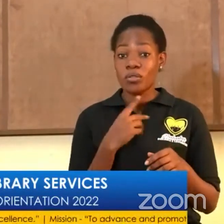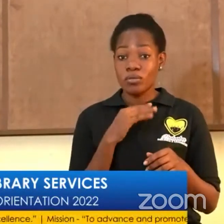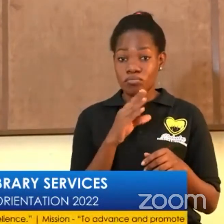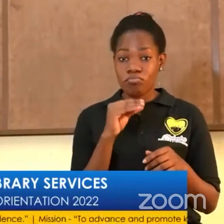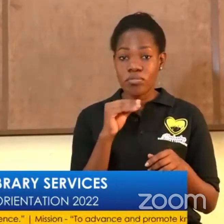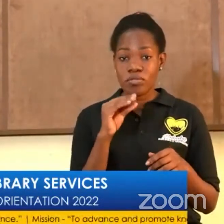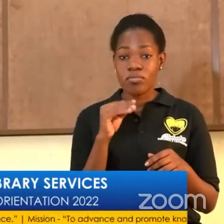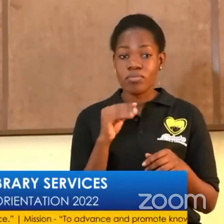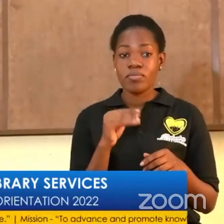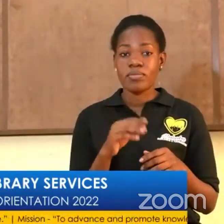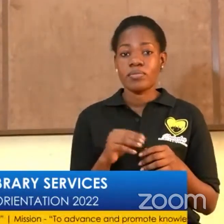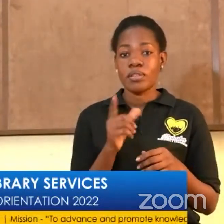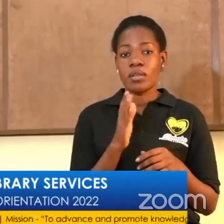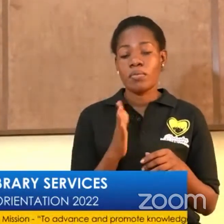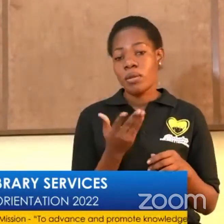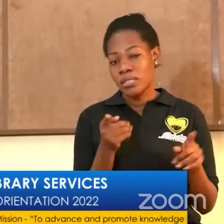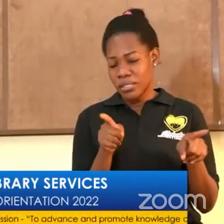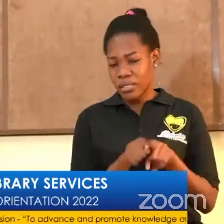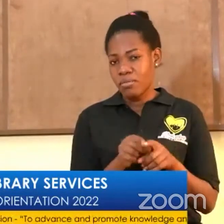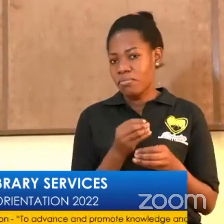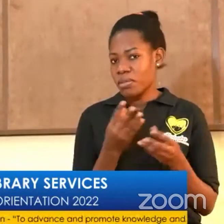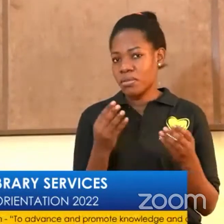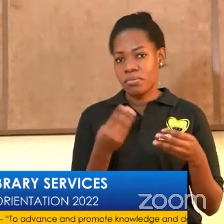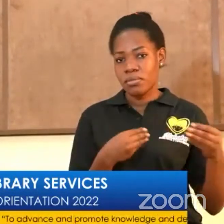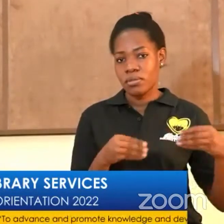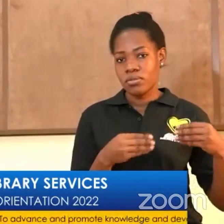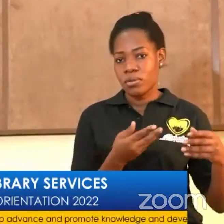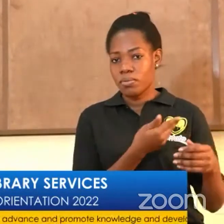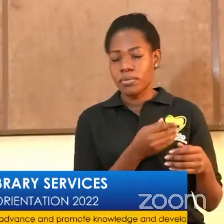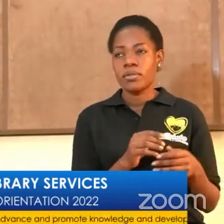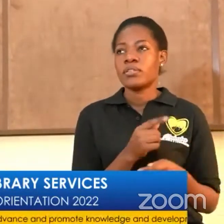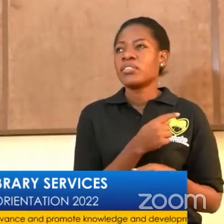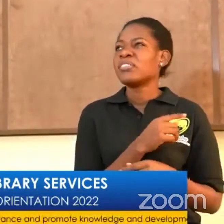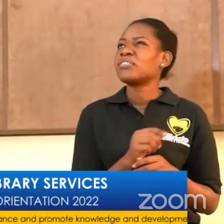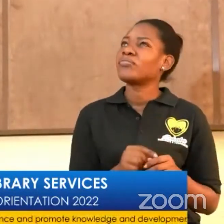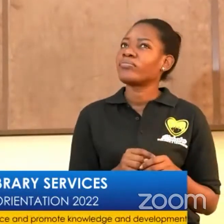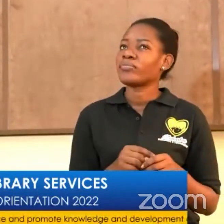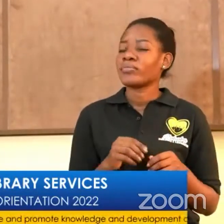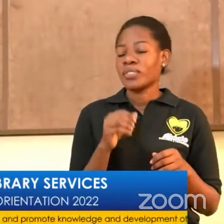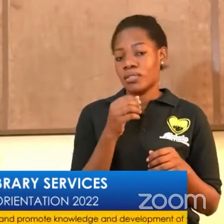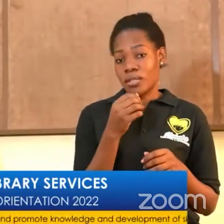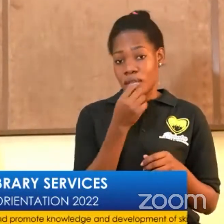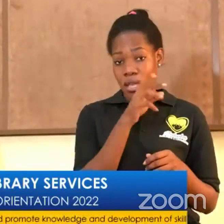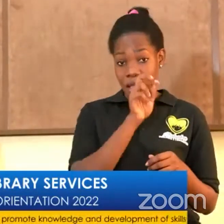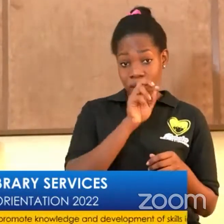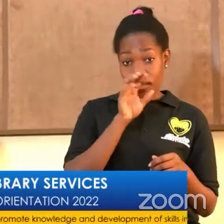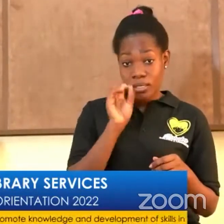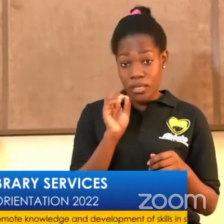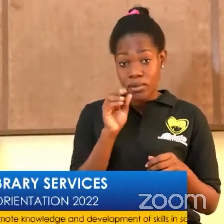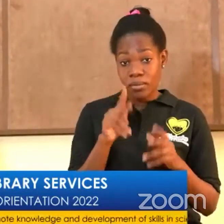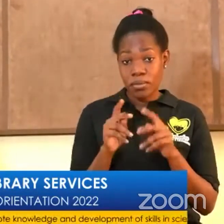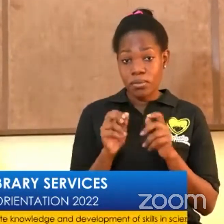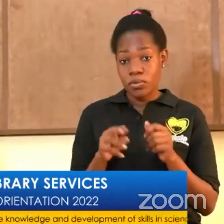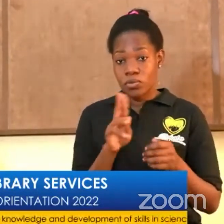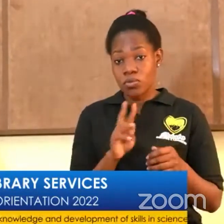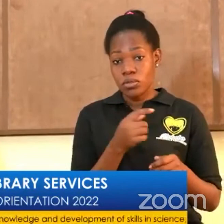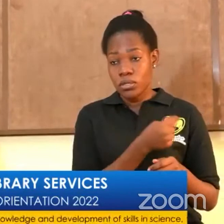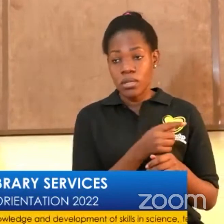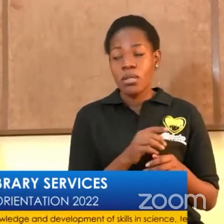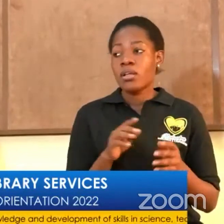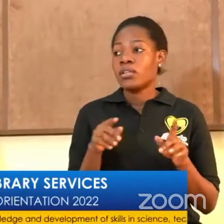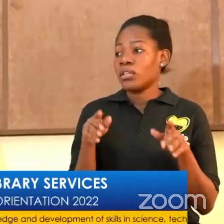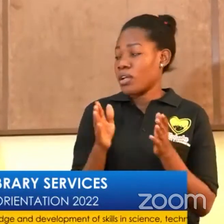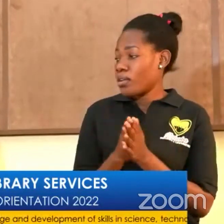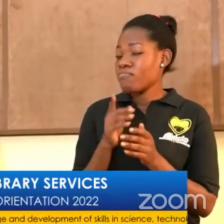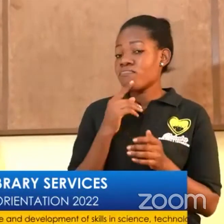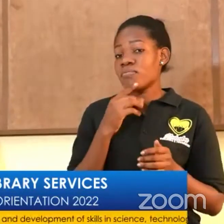those devices there. Its capacity is 80 users, and Mr. Francis is the head.